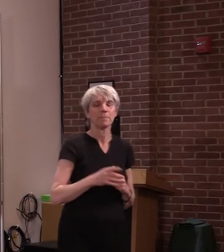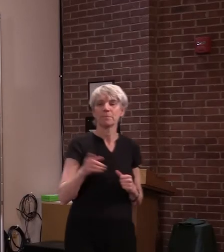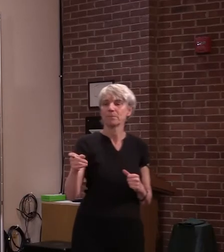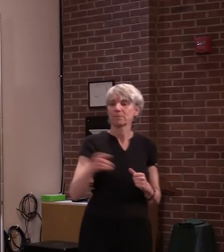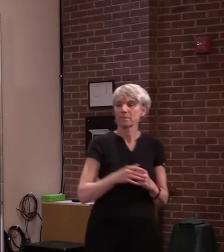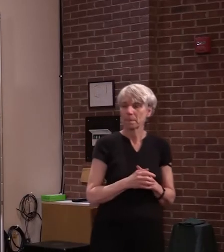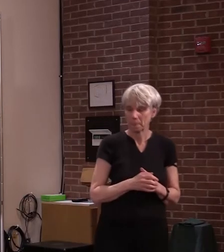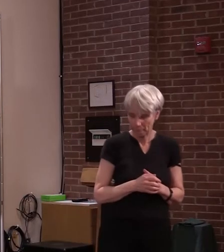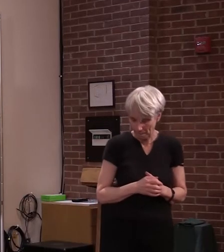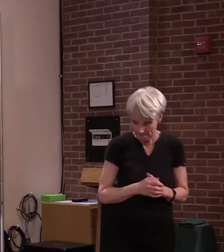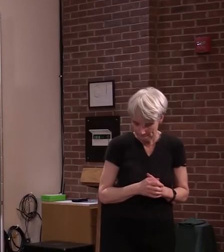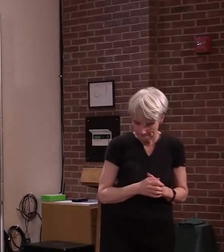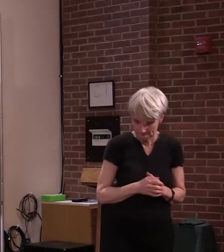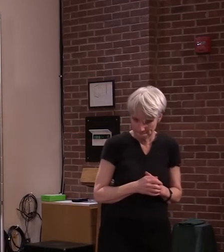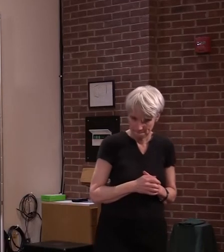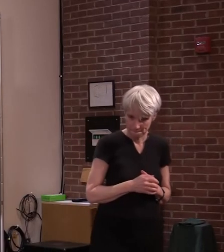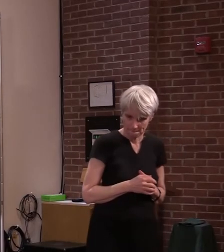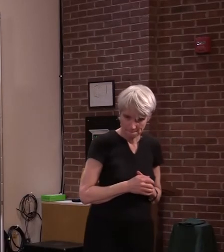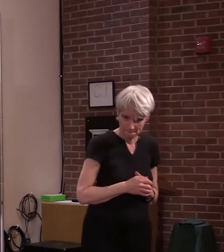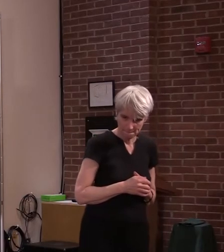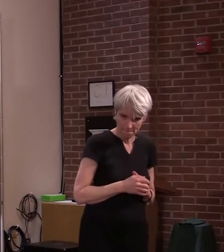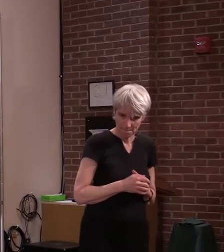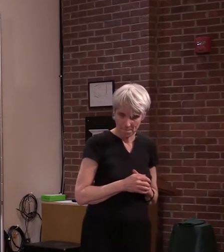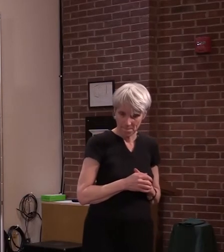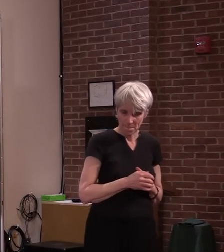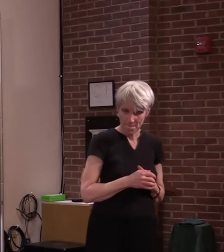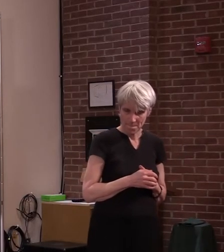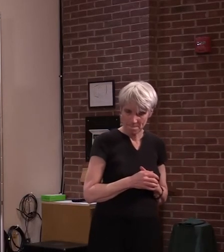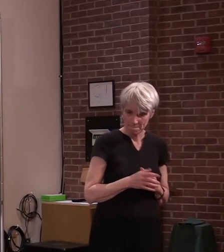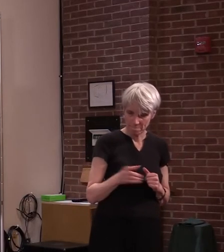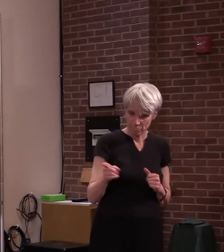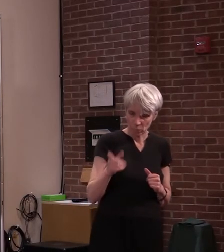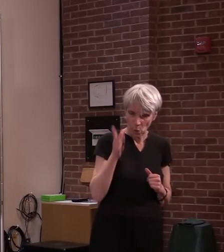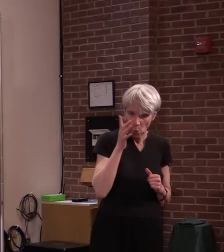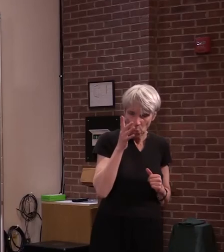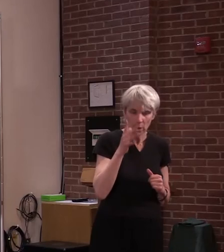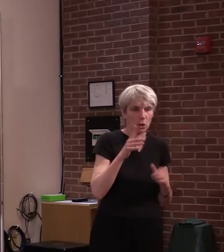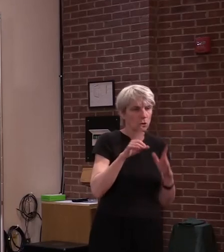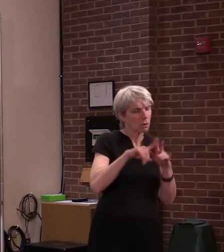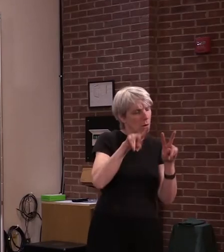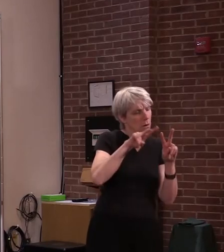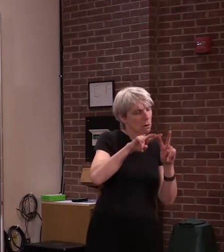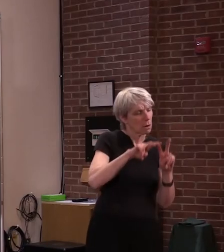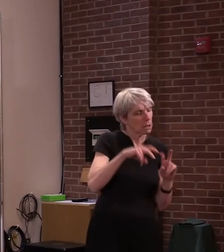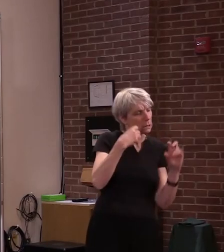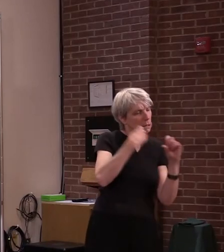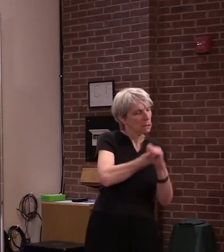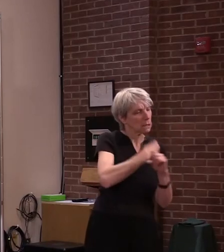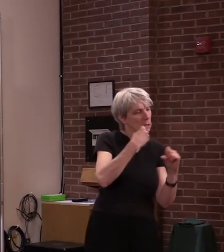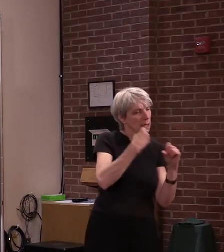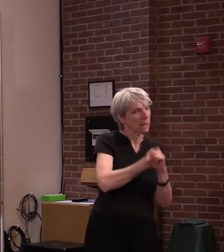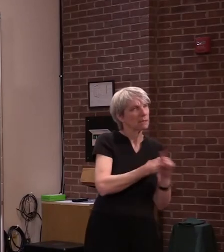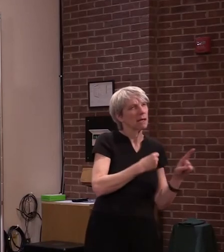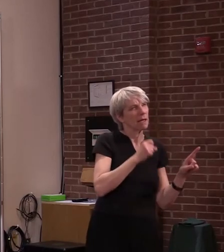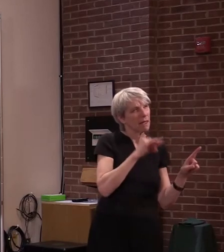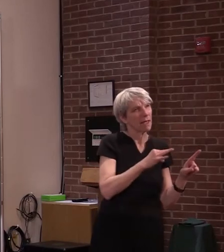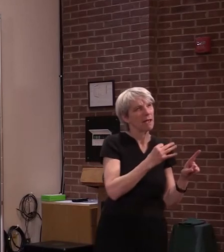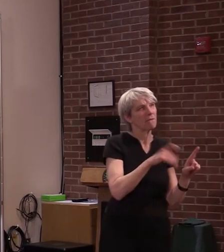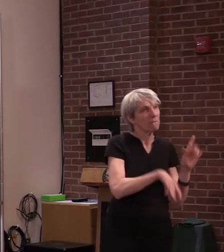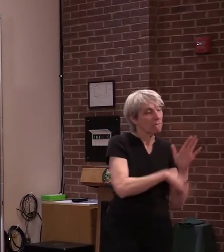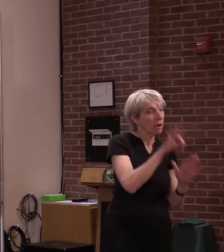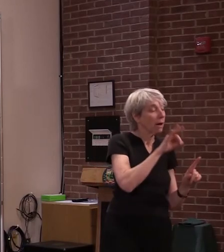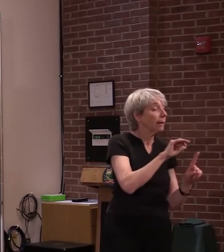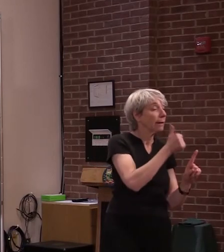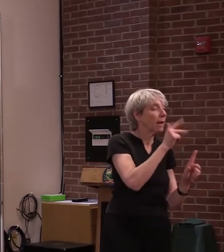doing just some statistical analysis going forward, like you were mentioning, the multiplier effect? Yeah, we've been doing that